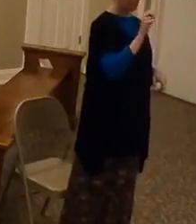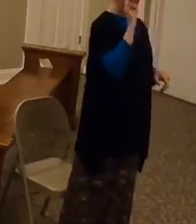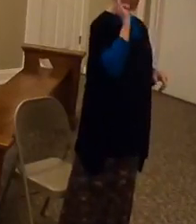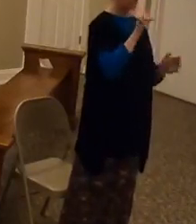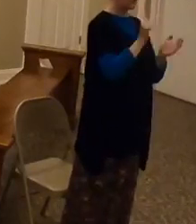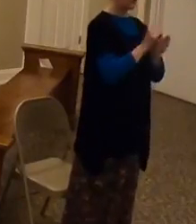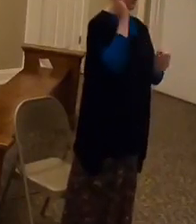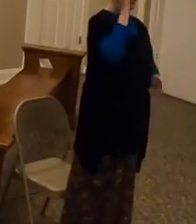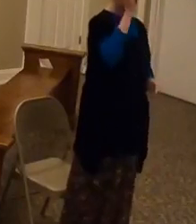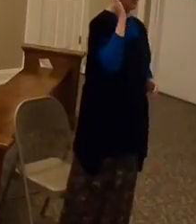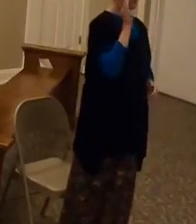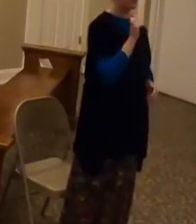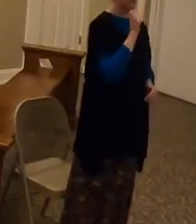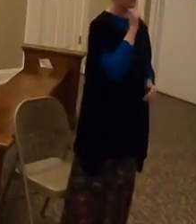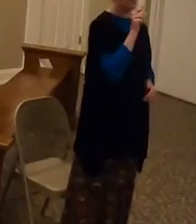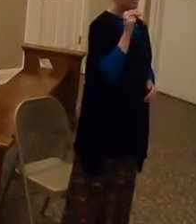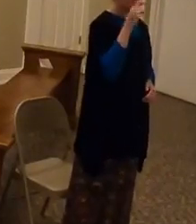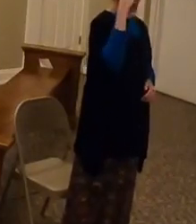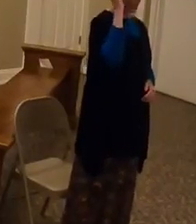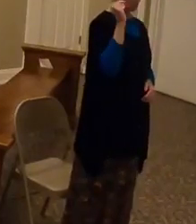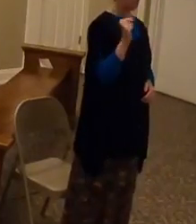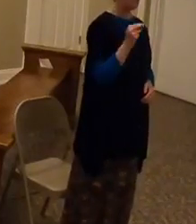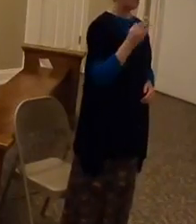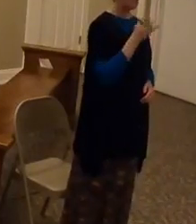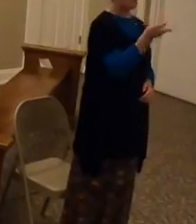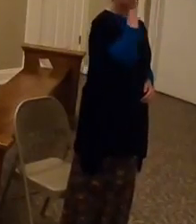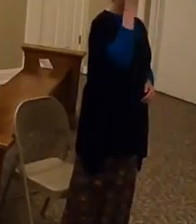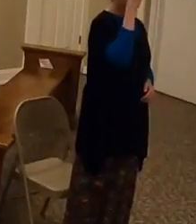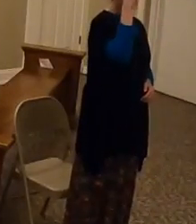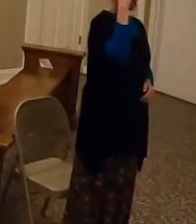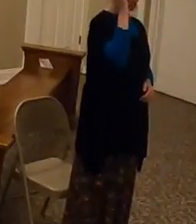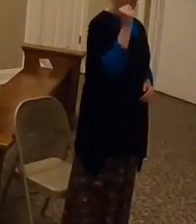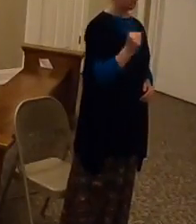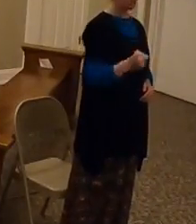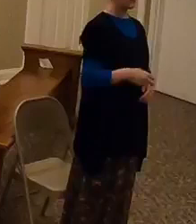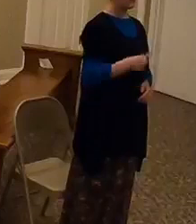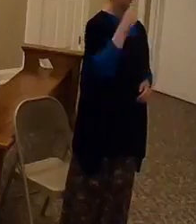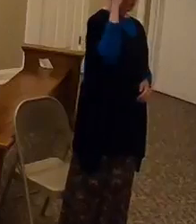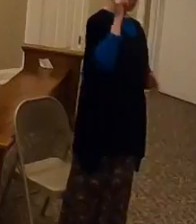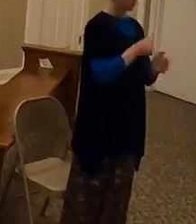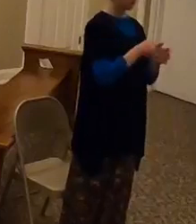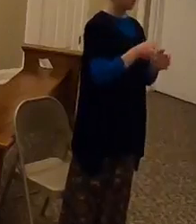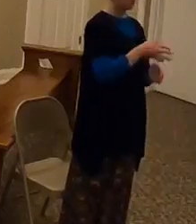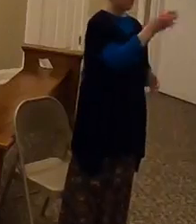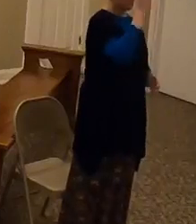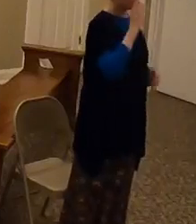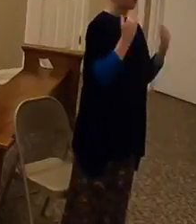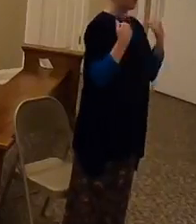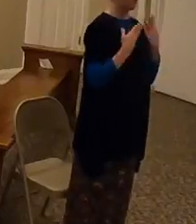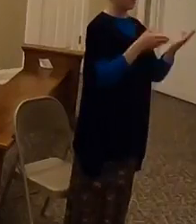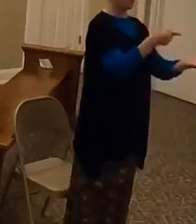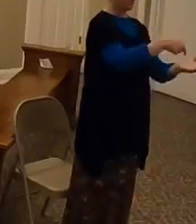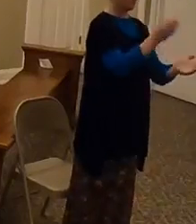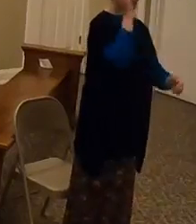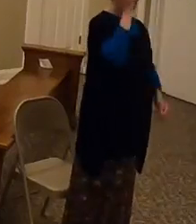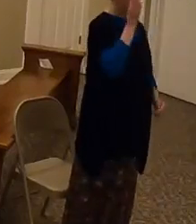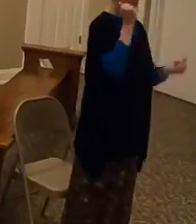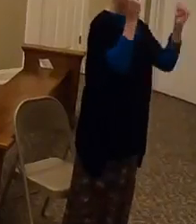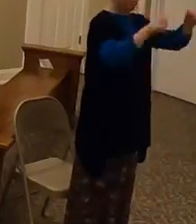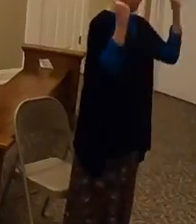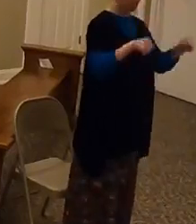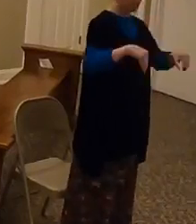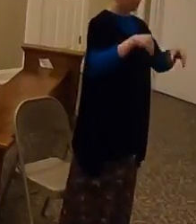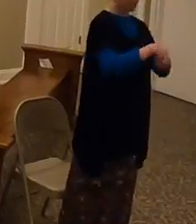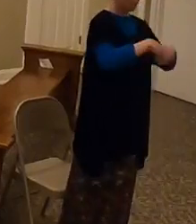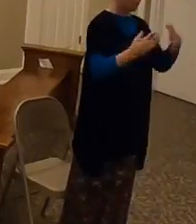that message Sunday night. That was not for no reason. There was a reason behind that. And God had me already given me this message. It was already in